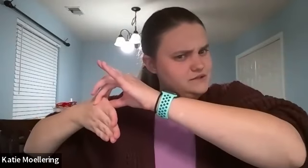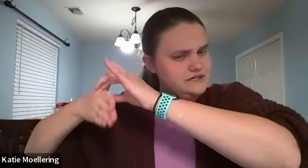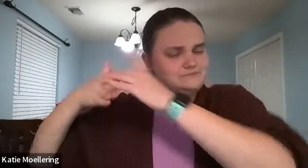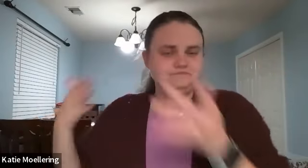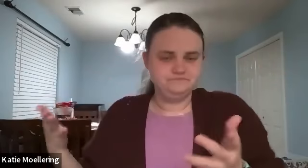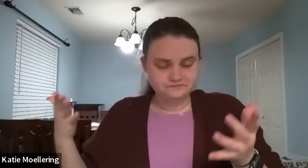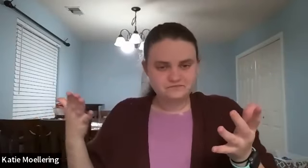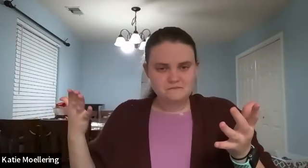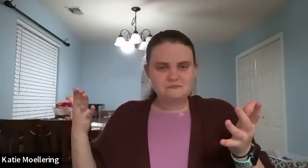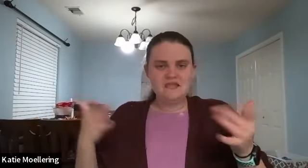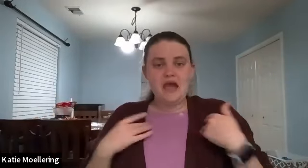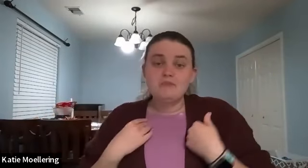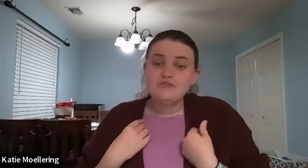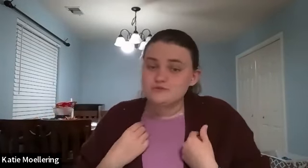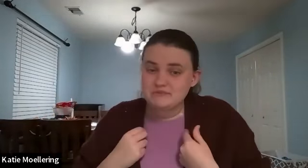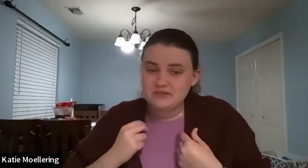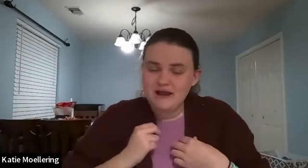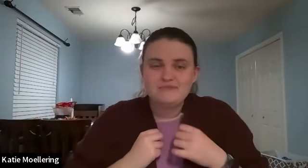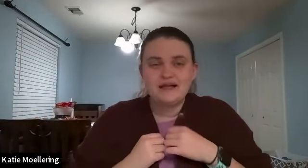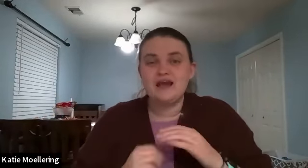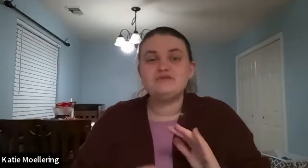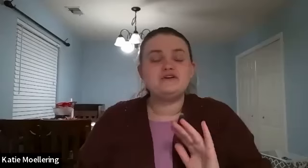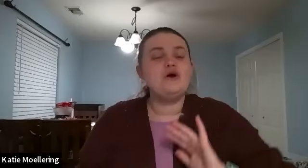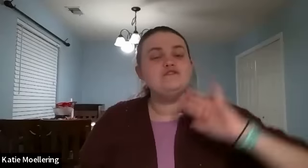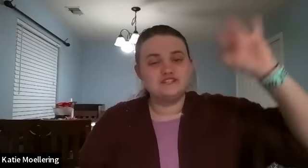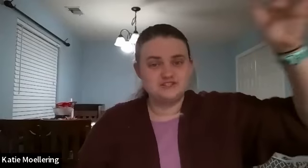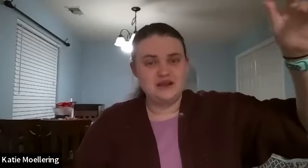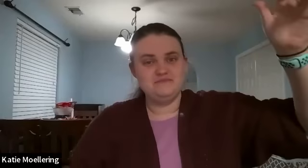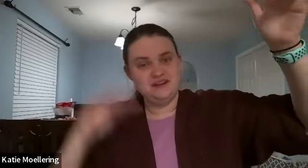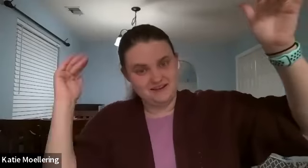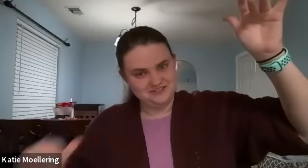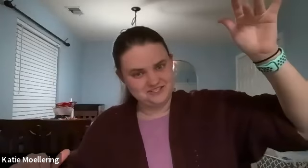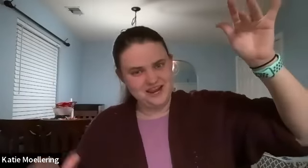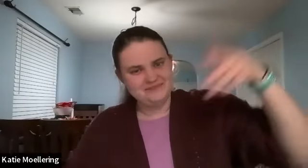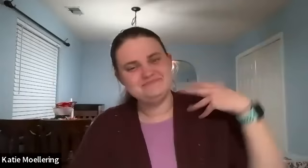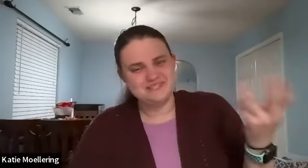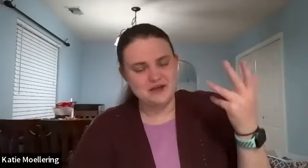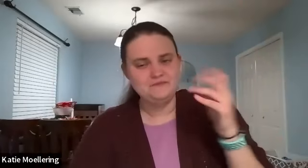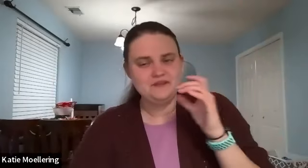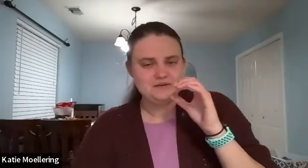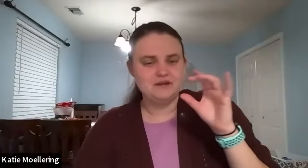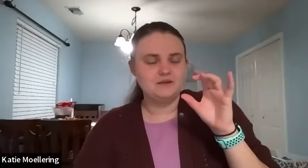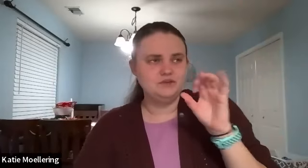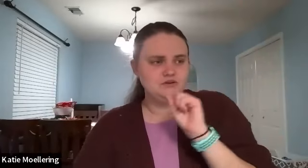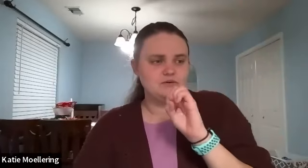it. I'm one of those people though. I'm like, I'd rather over describe than under describe. So, but you can always